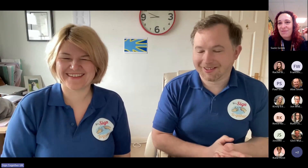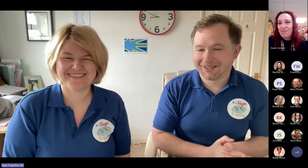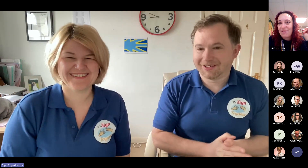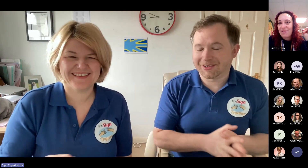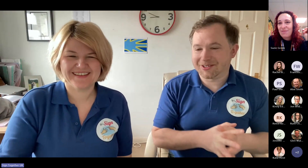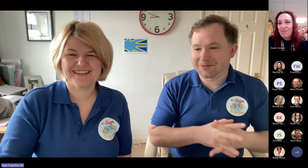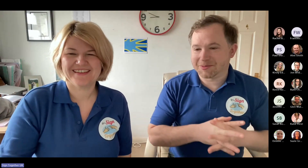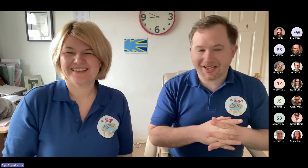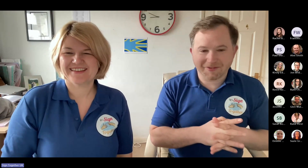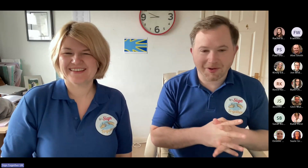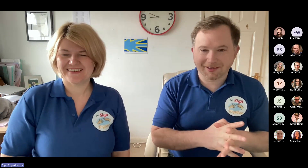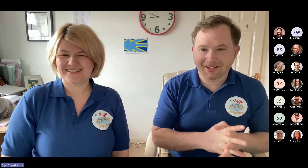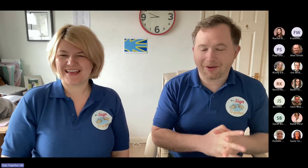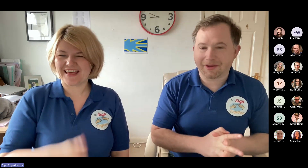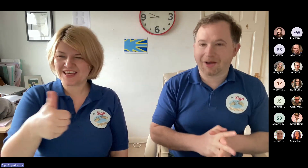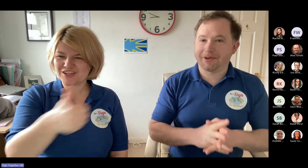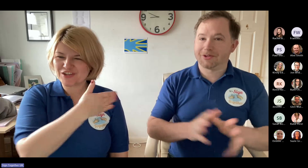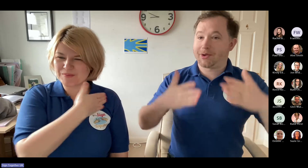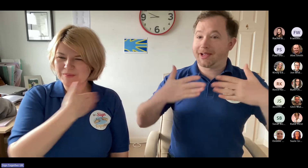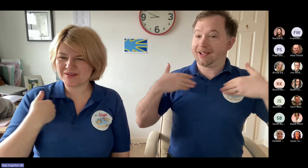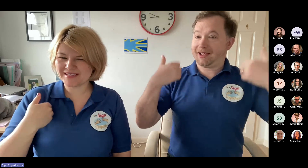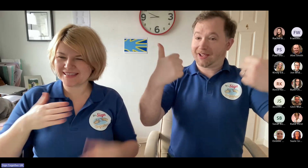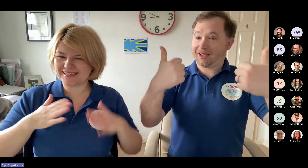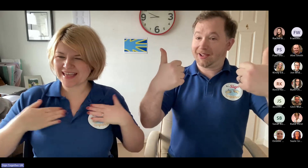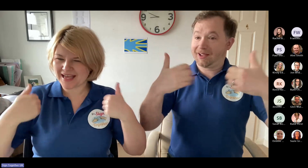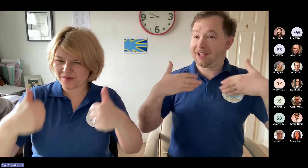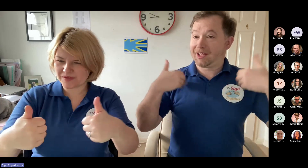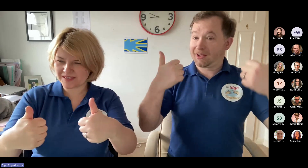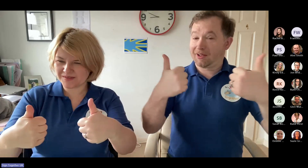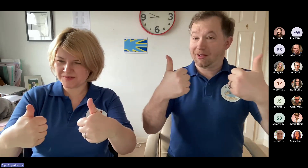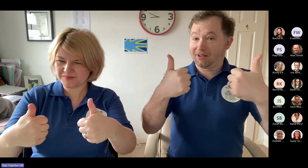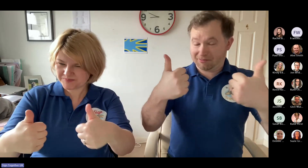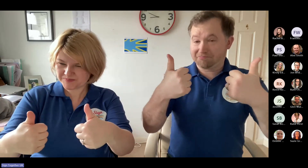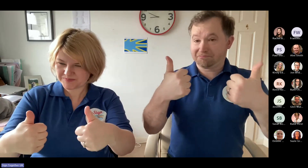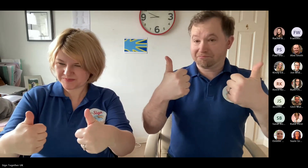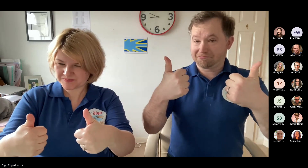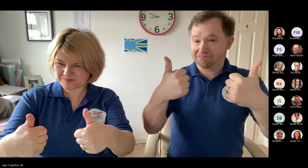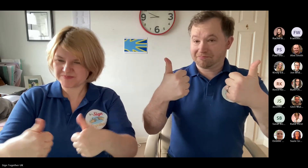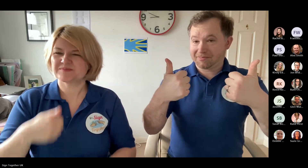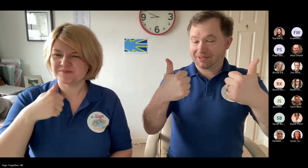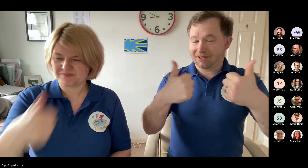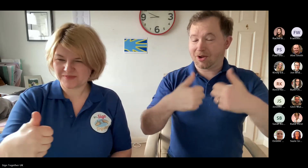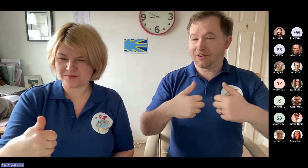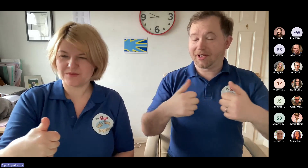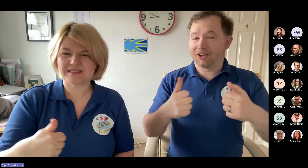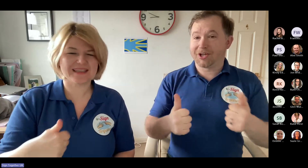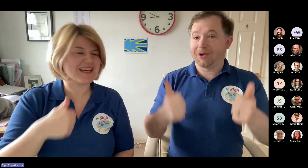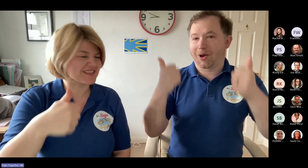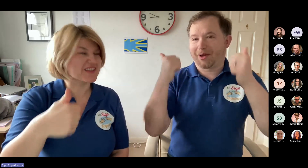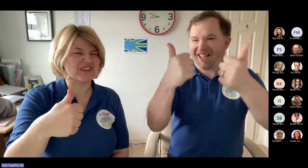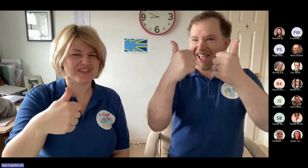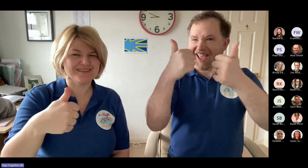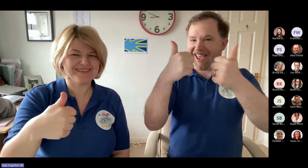you. Good morning, everyone. How are you all doing? Good morning. How are you? Hopefully you've We'll got take you that going. Good.